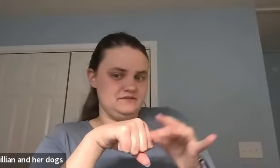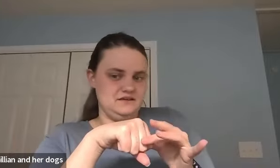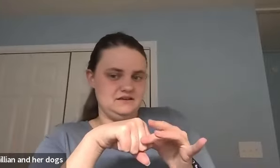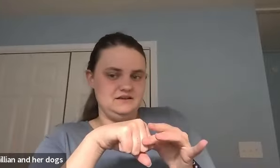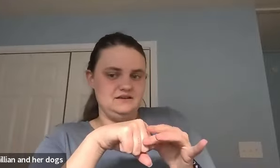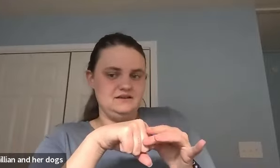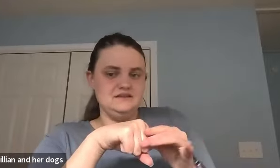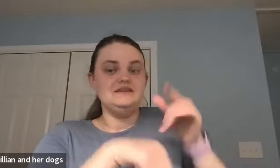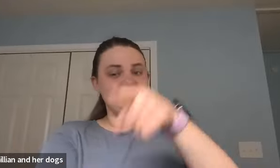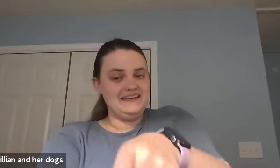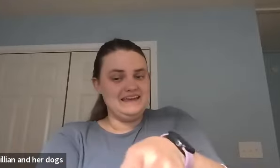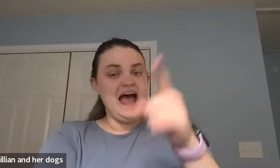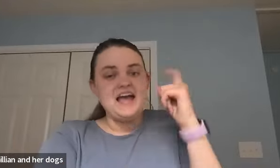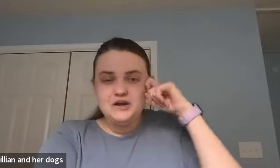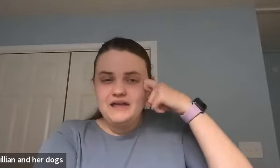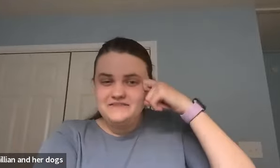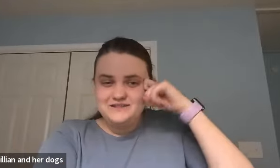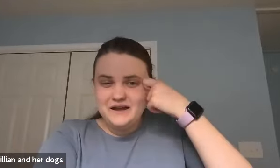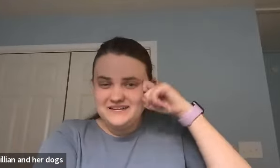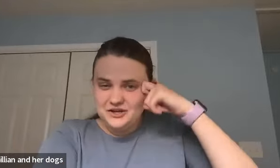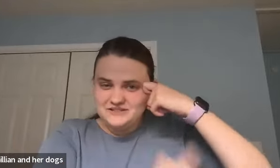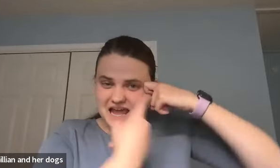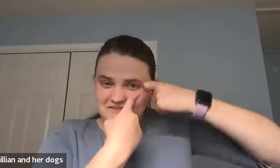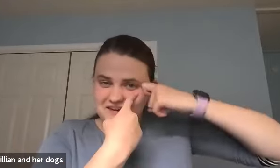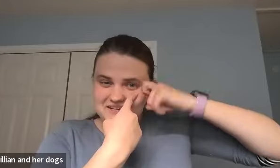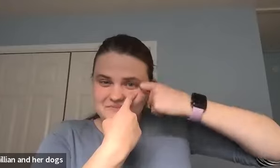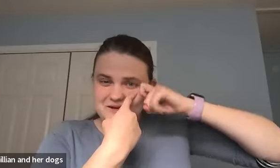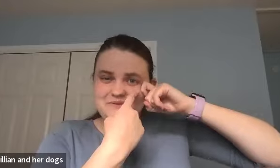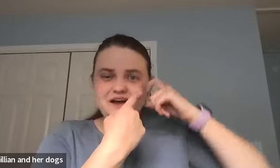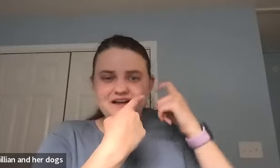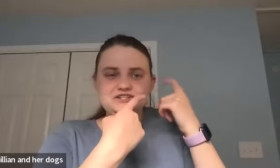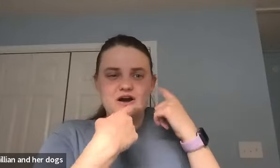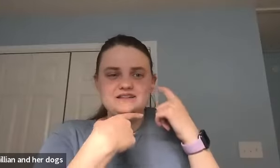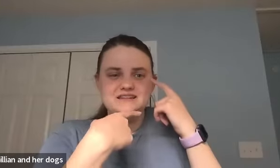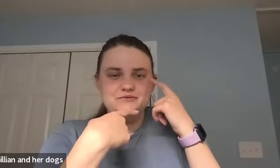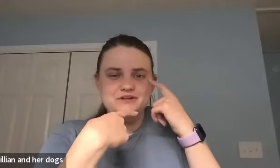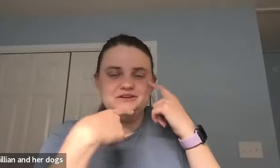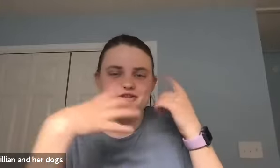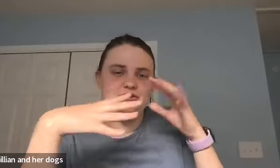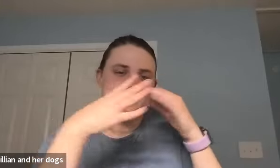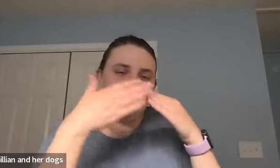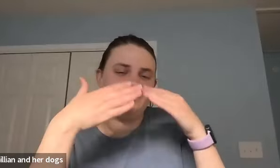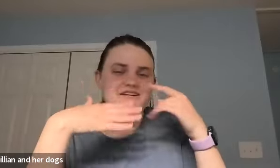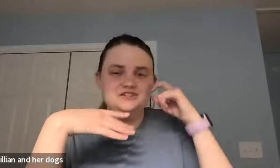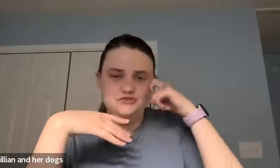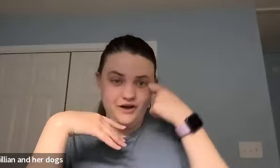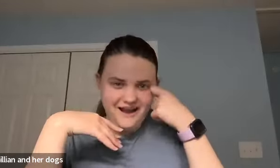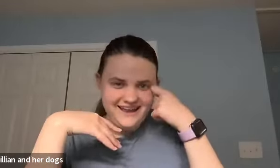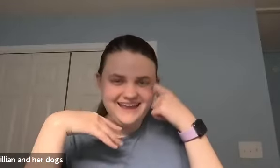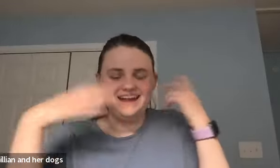thing. You know, I think that's why they chose to have the onion up here, because you're like when, you know, you're cooking onions, you cry. And